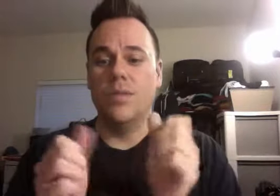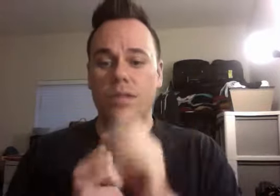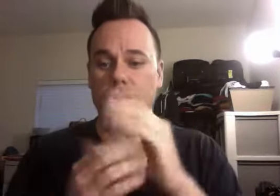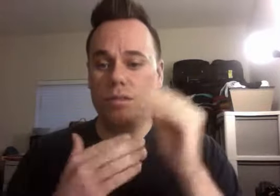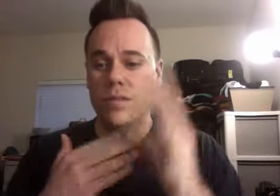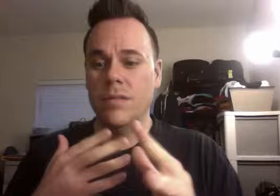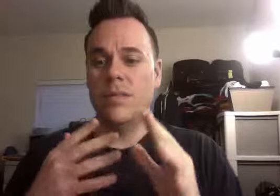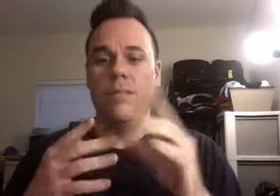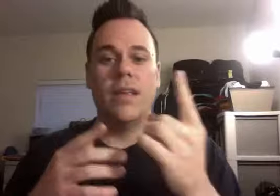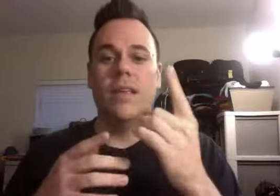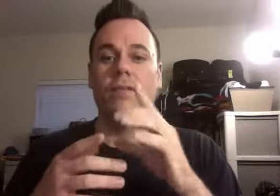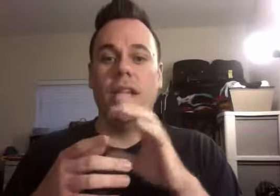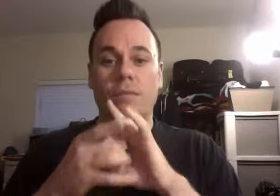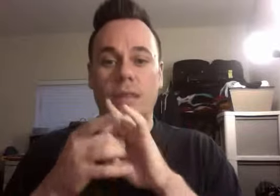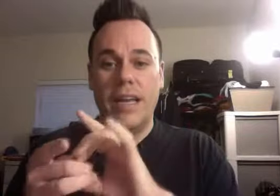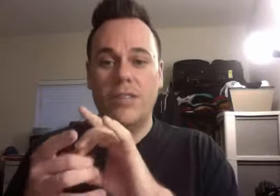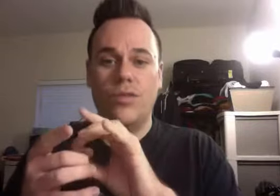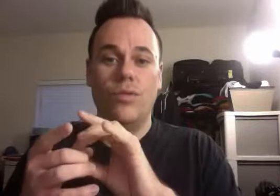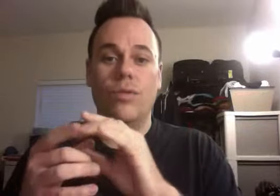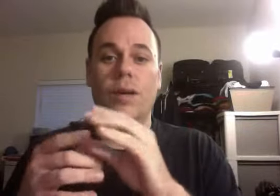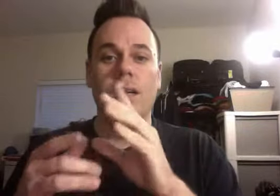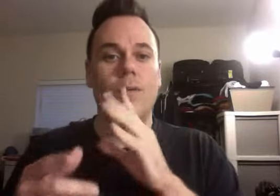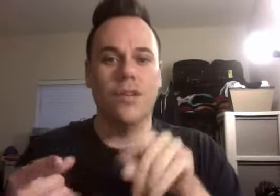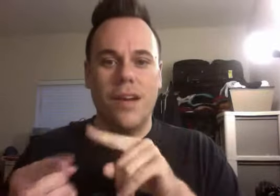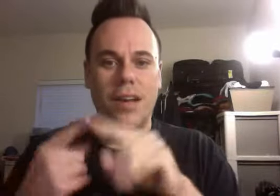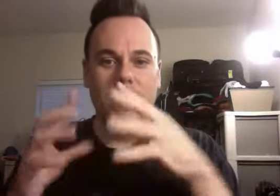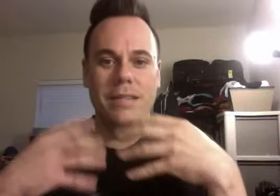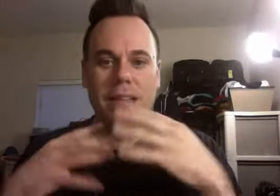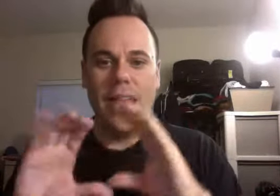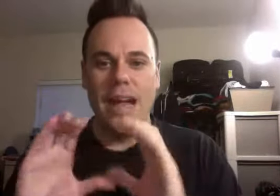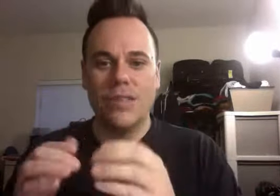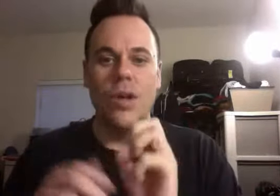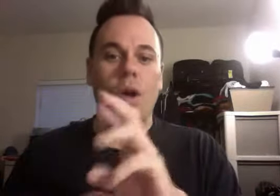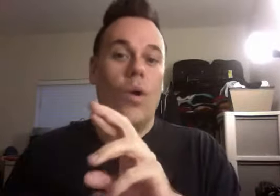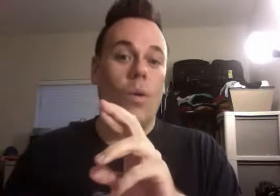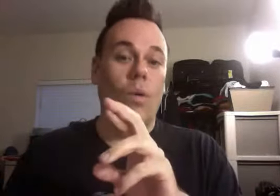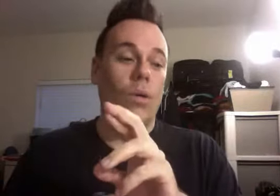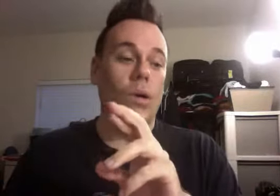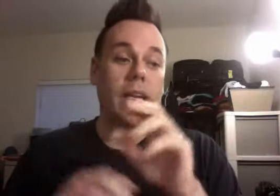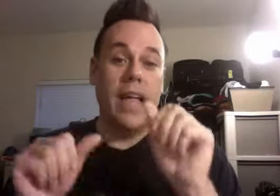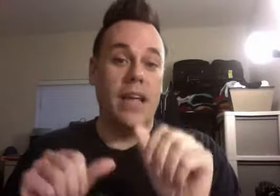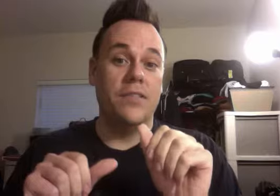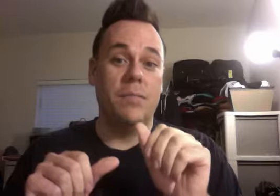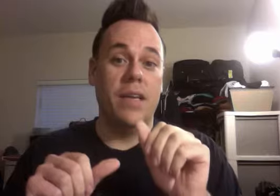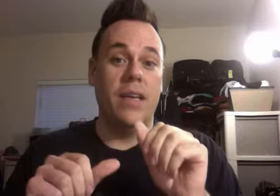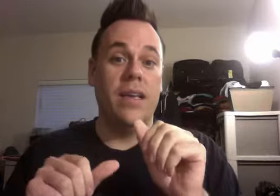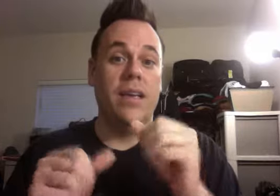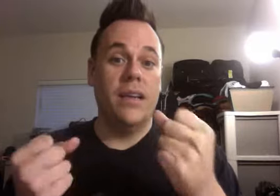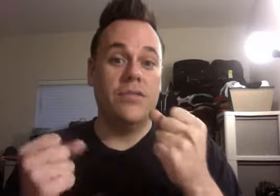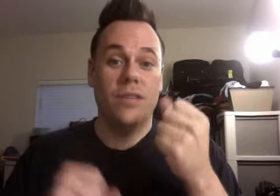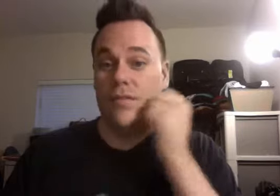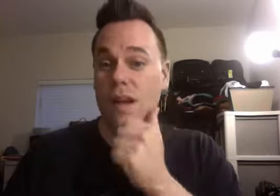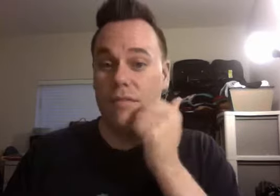the students, something you can relate it to what you're talking about in class, or it can just be an exercise for every